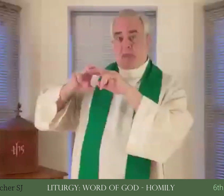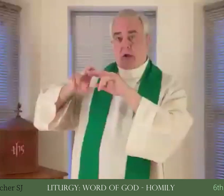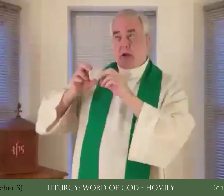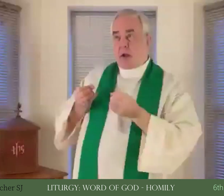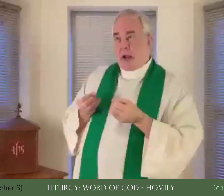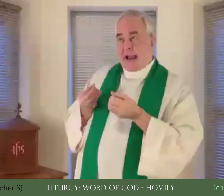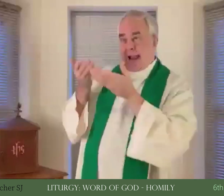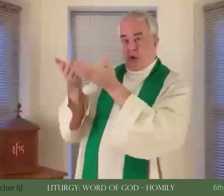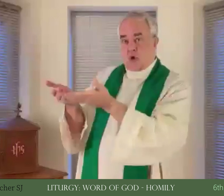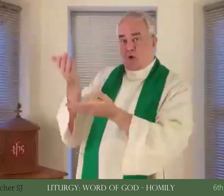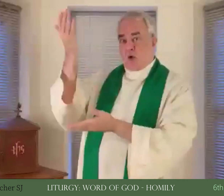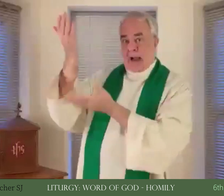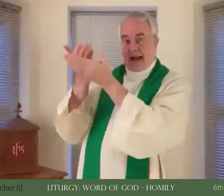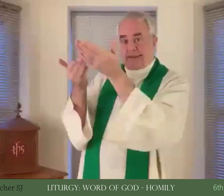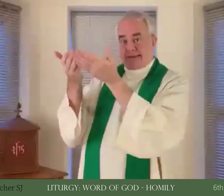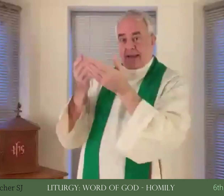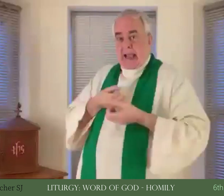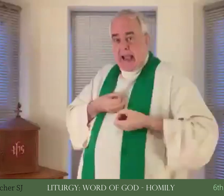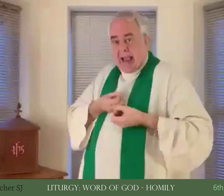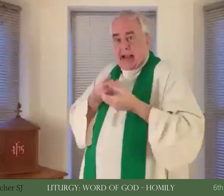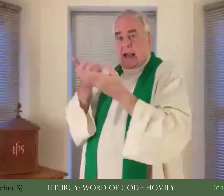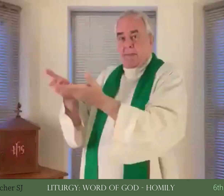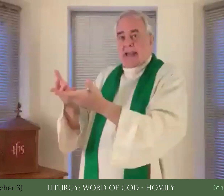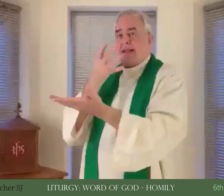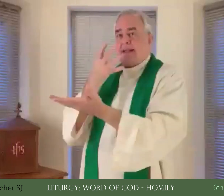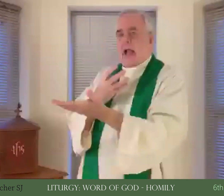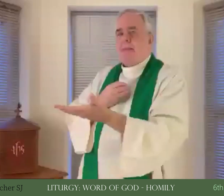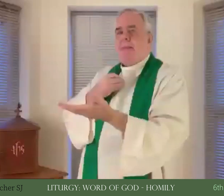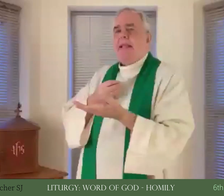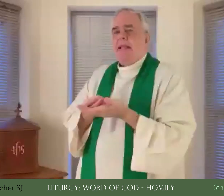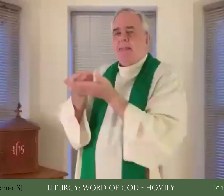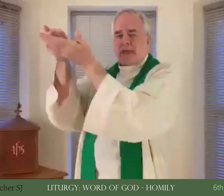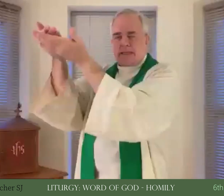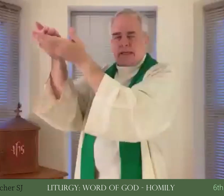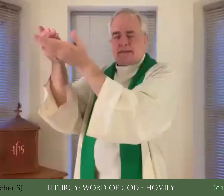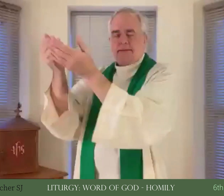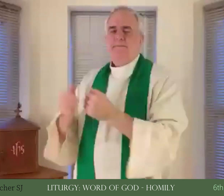Father, into your hand I commend my spirit.